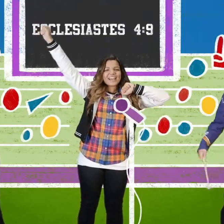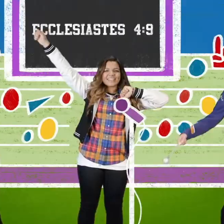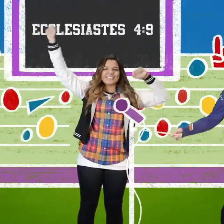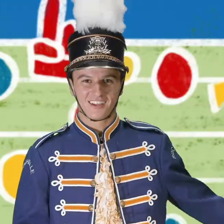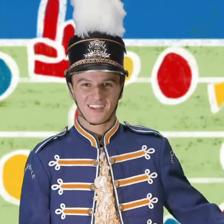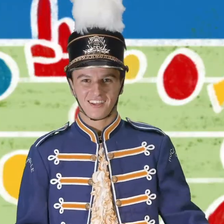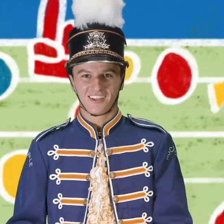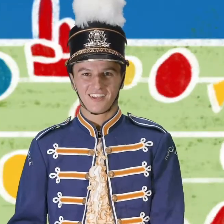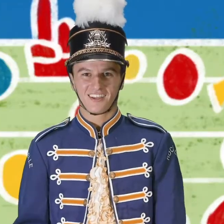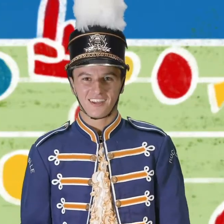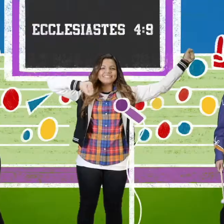4:9.